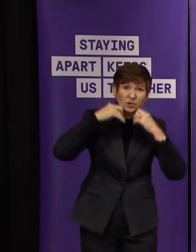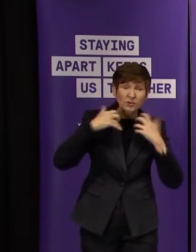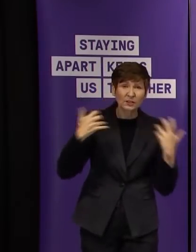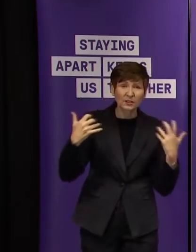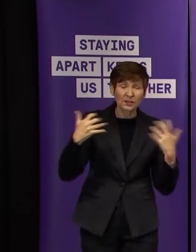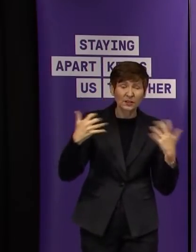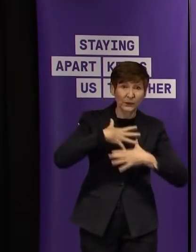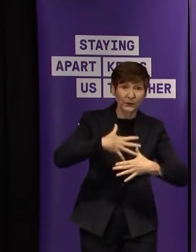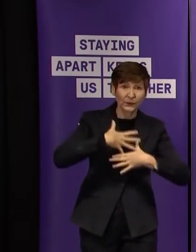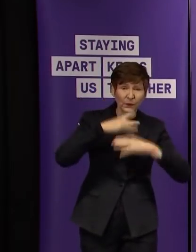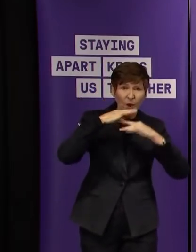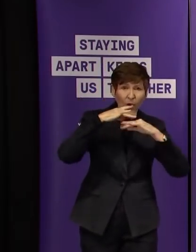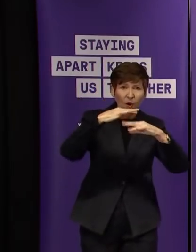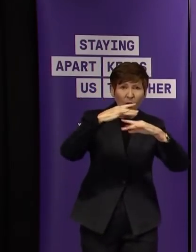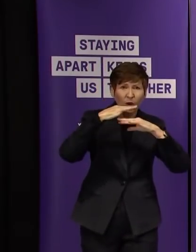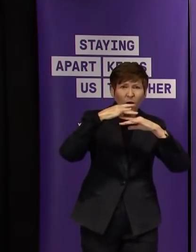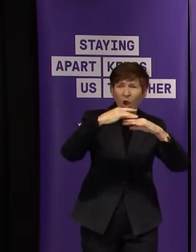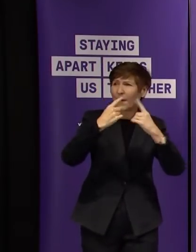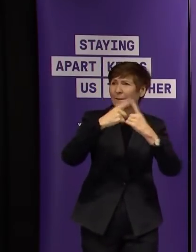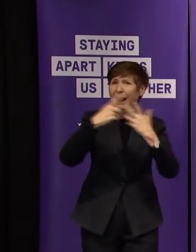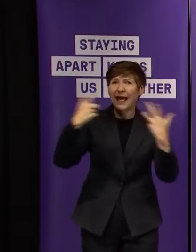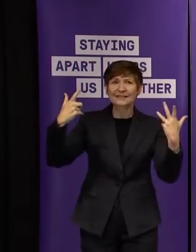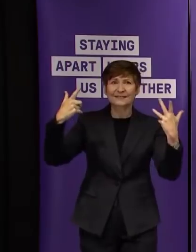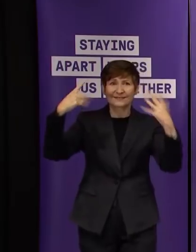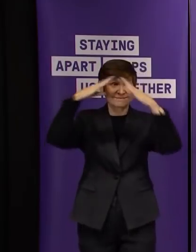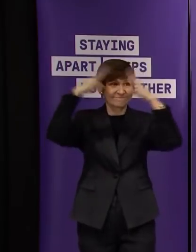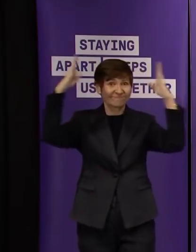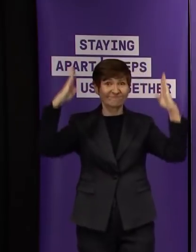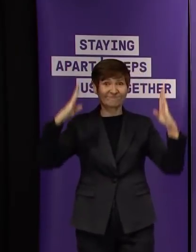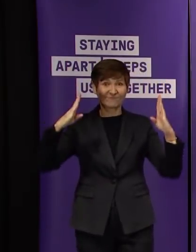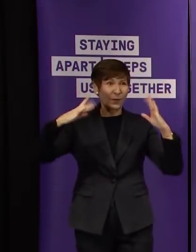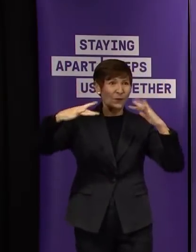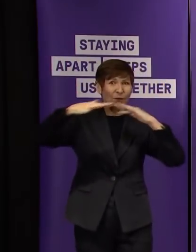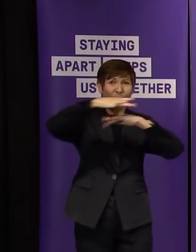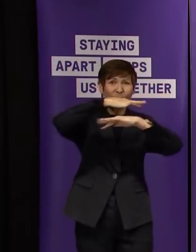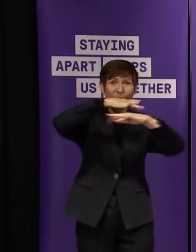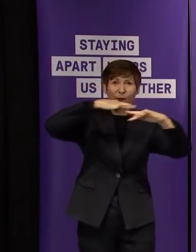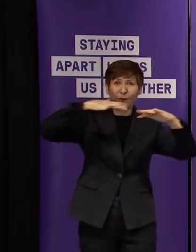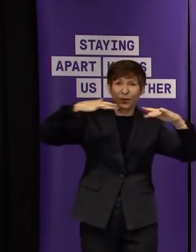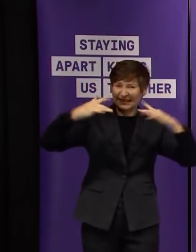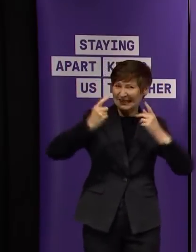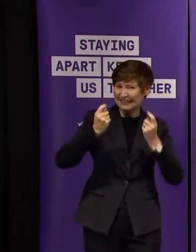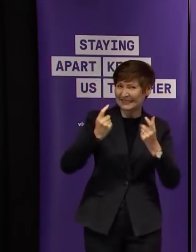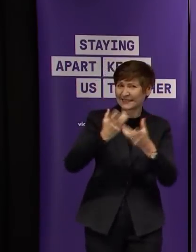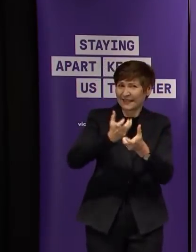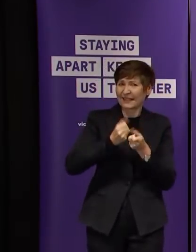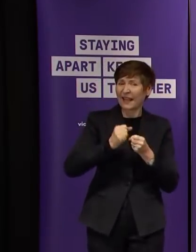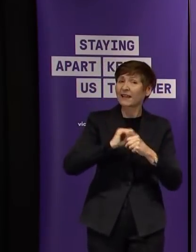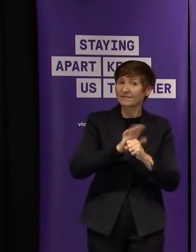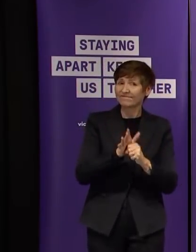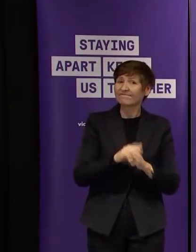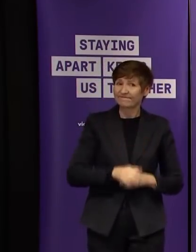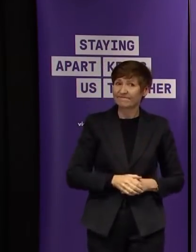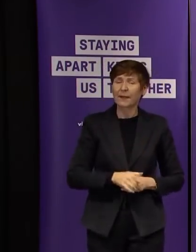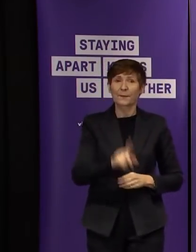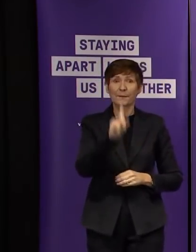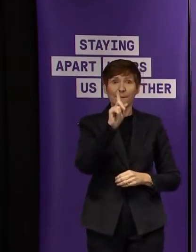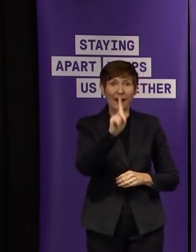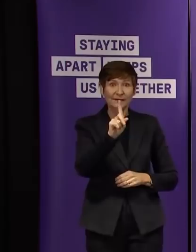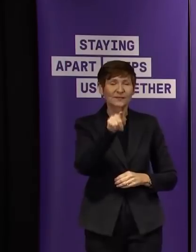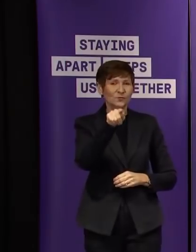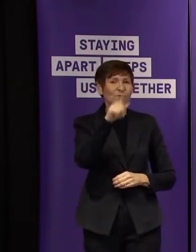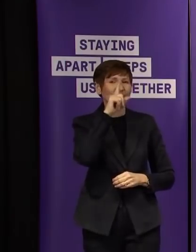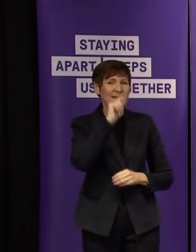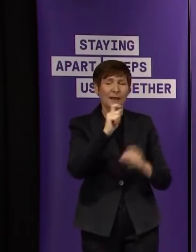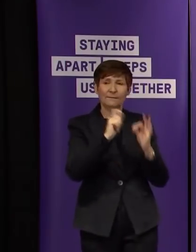gym and the fact that it's an indoor setting. But boot camps are different, and obviously we want to encourage those outdoor activities